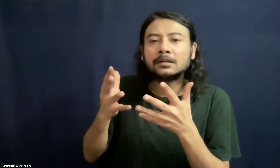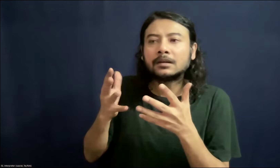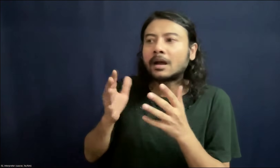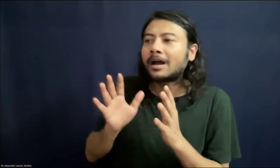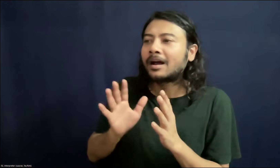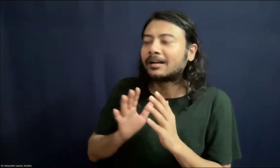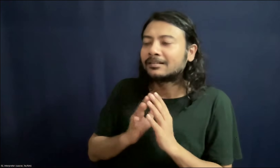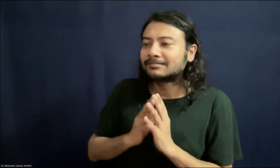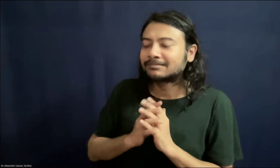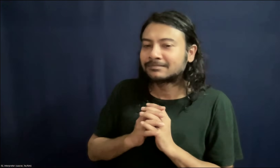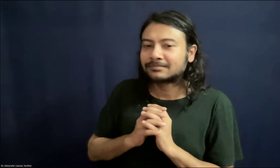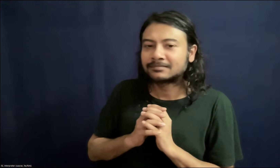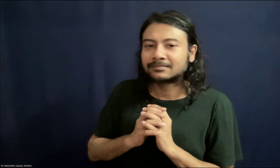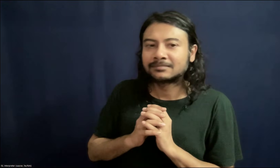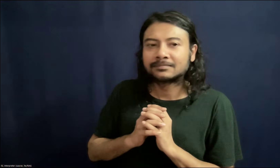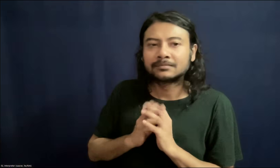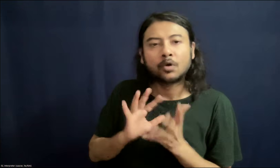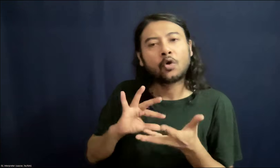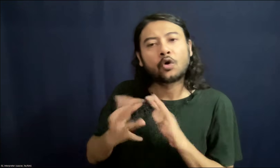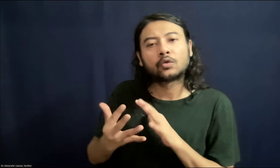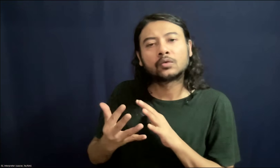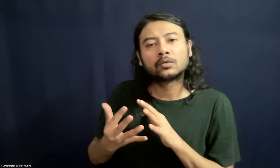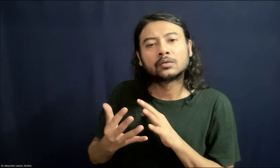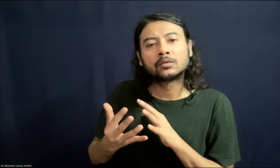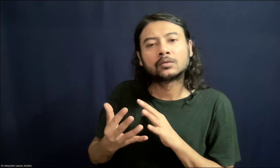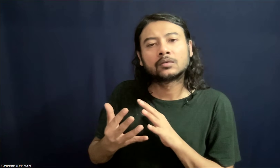You will not kill any creature.